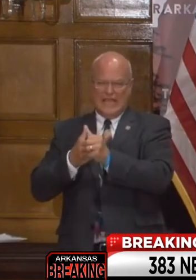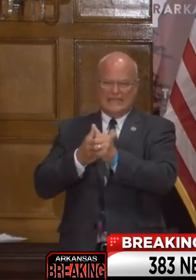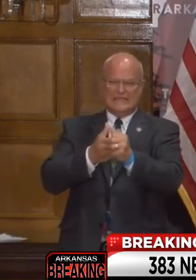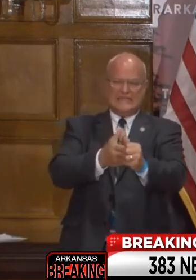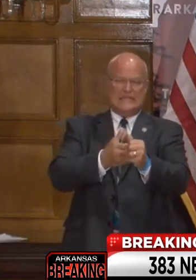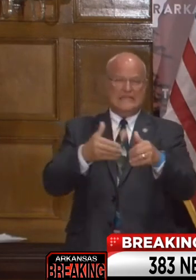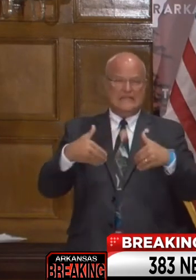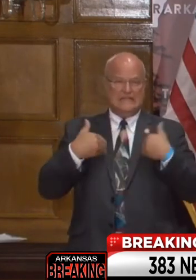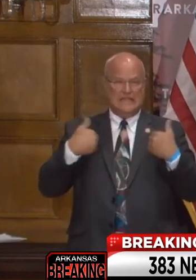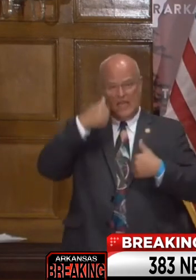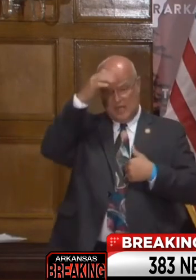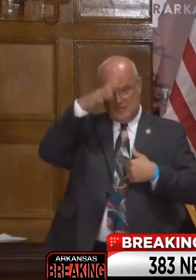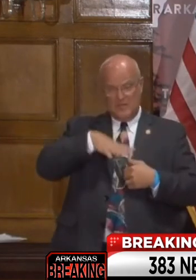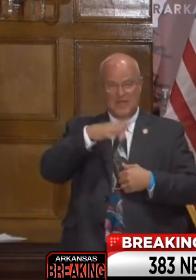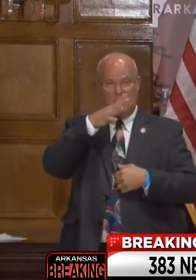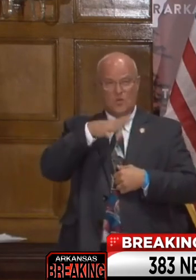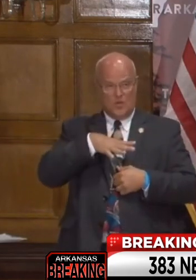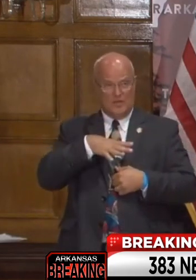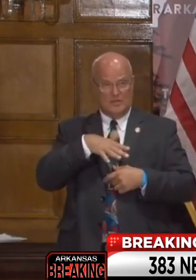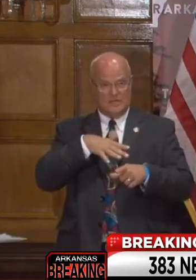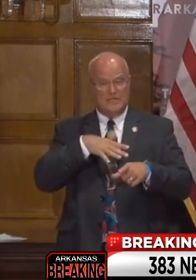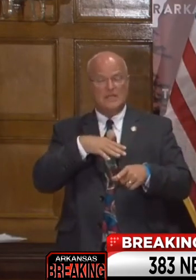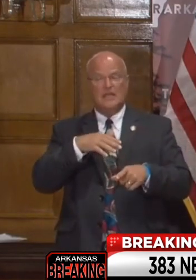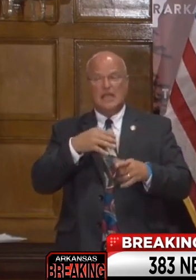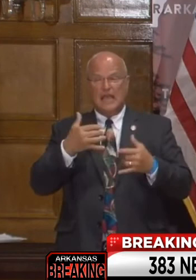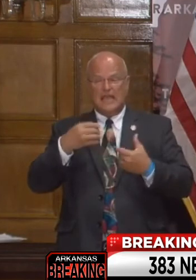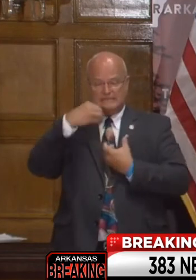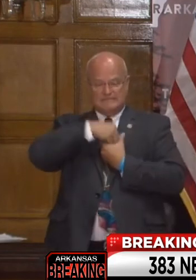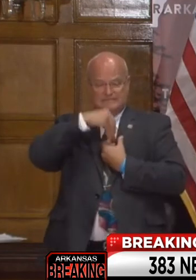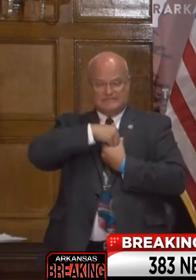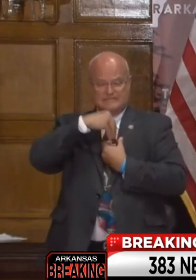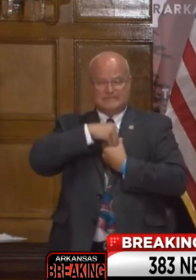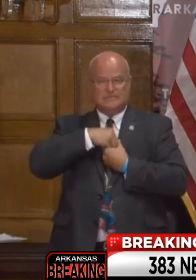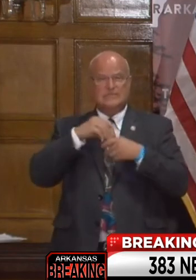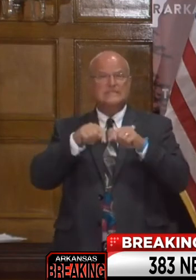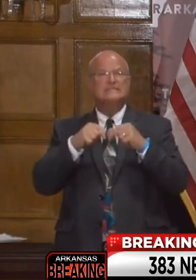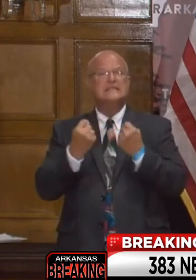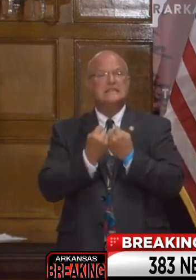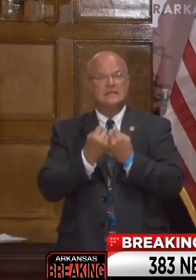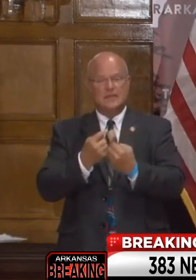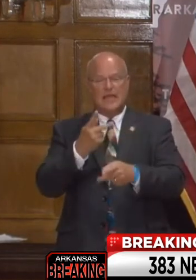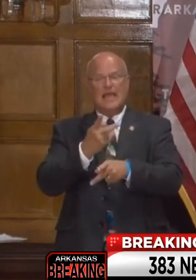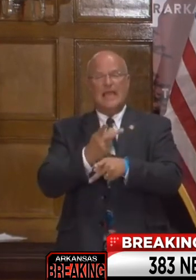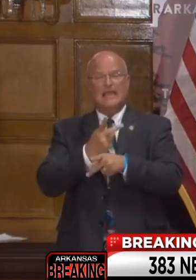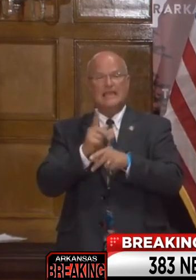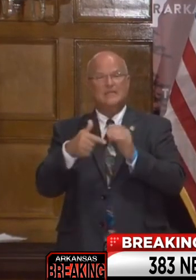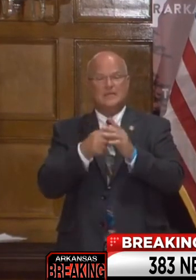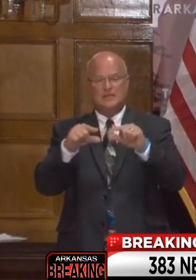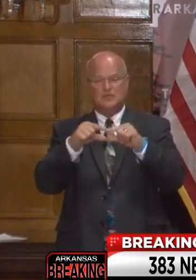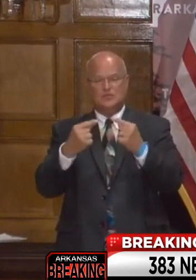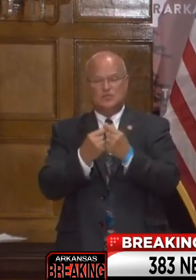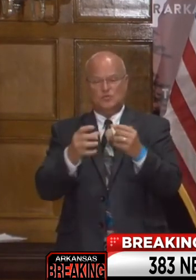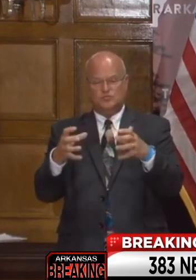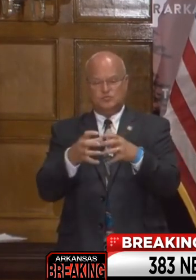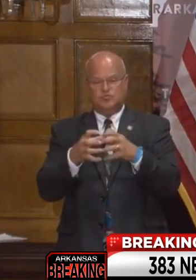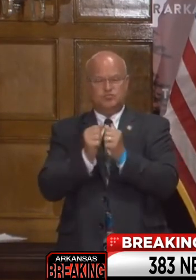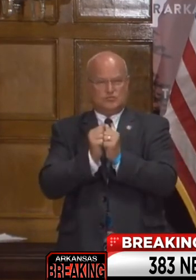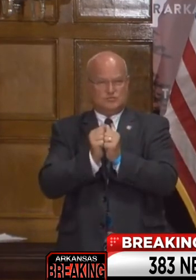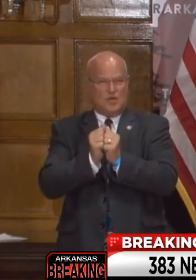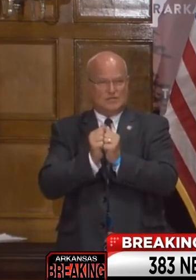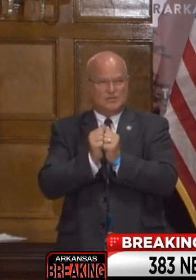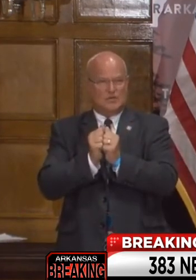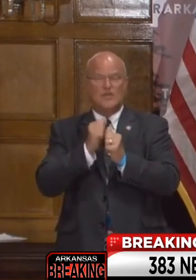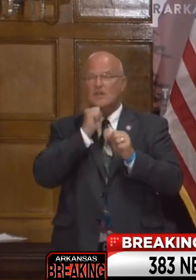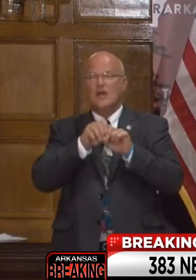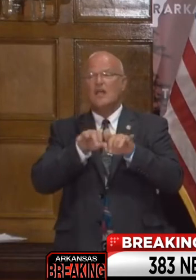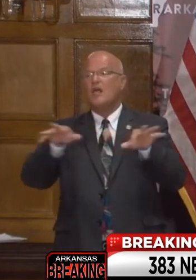young men and women forward. They're instilling the importance of team spirit and keeping this group as close together as possible